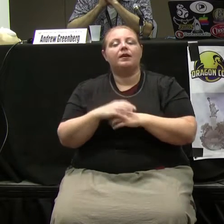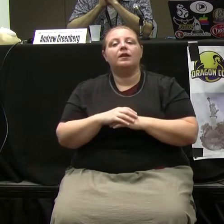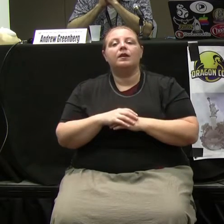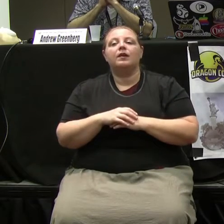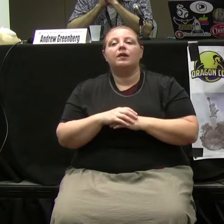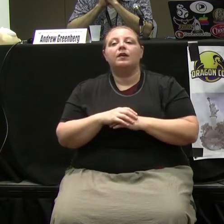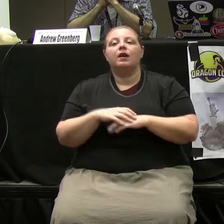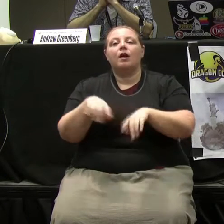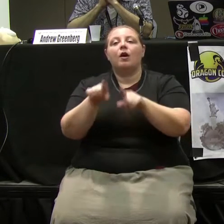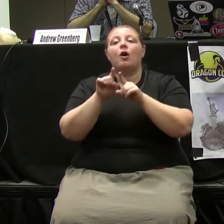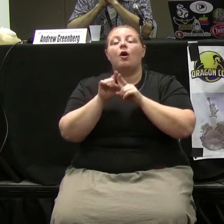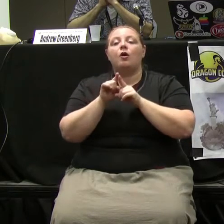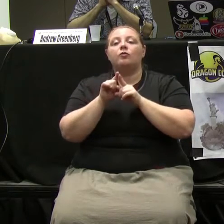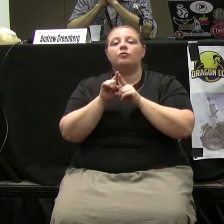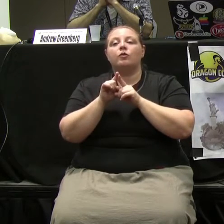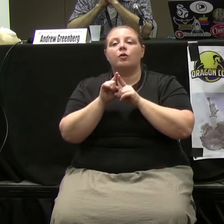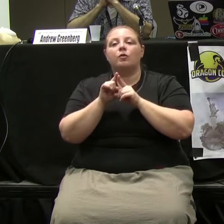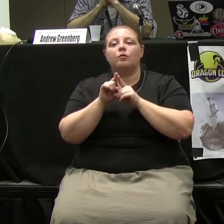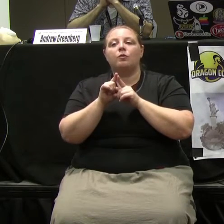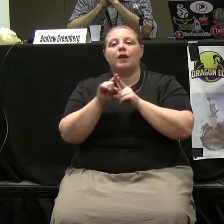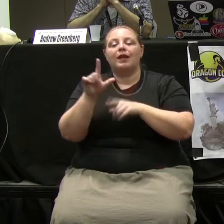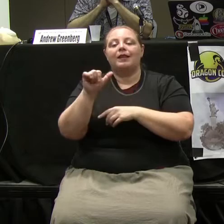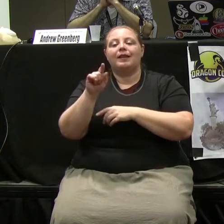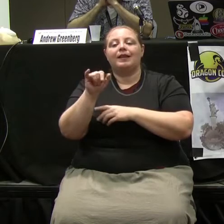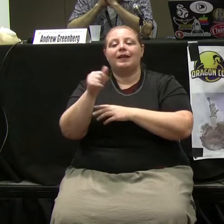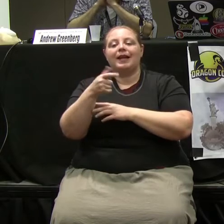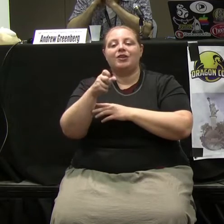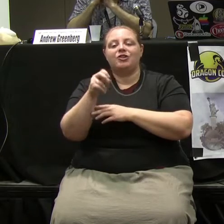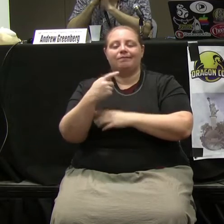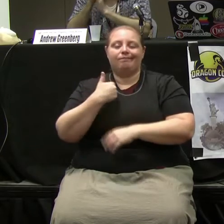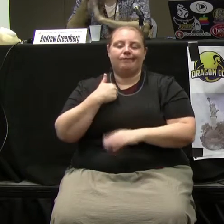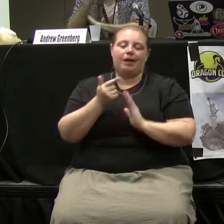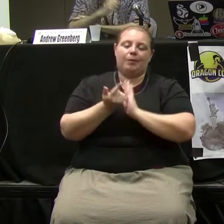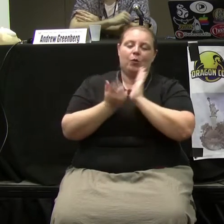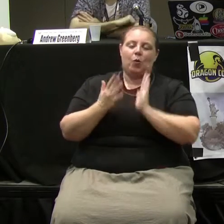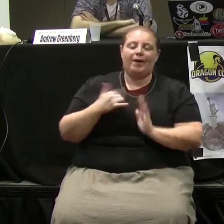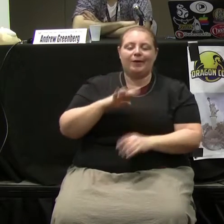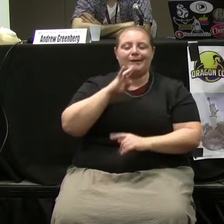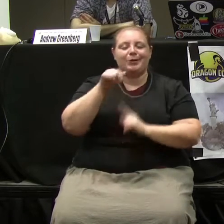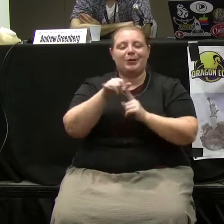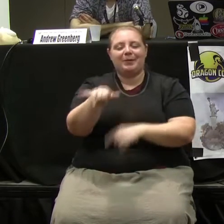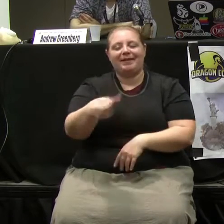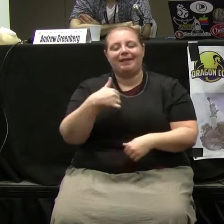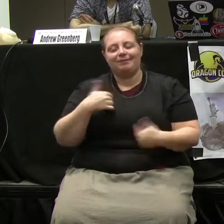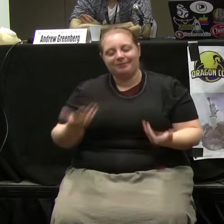thing, of course, is bringing strategic litigation, which I bring up because I'm a lawyer.